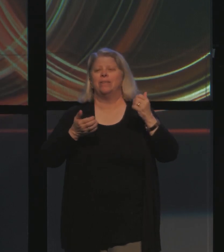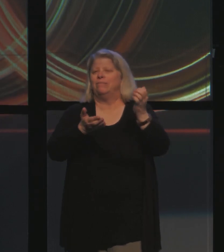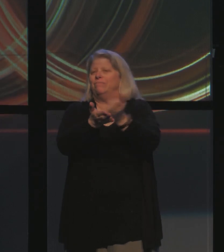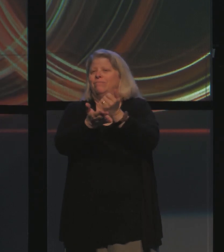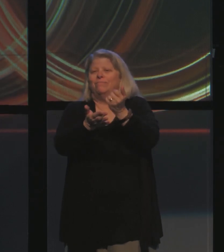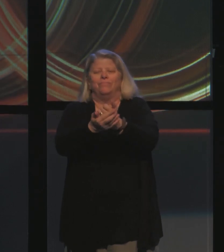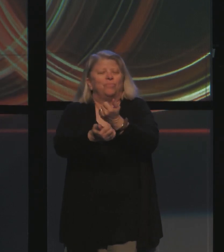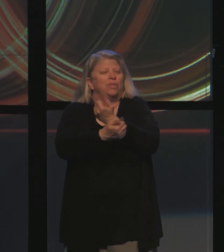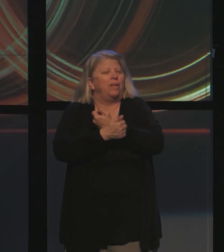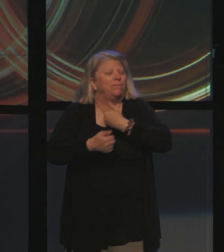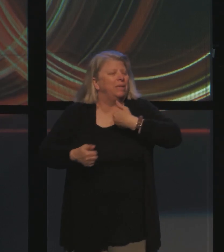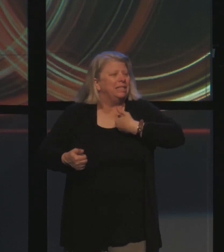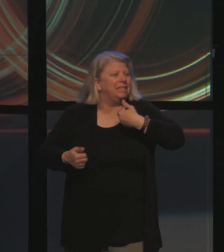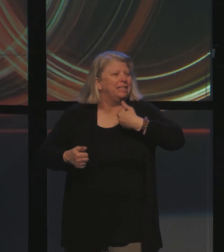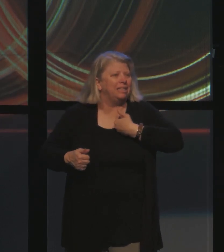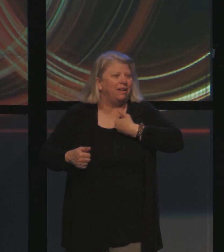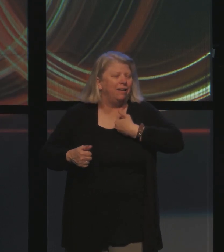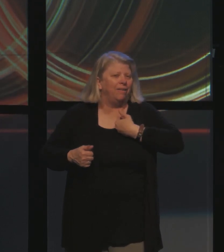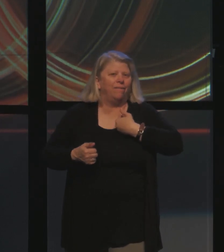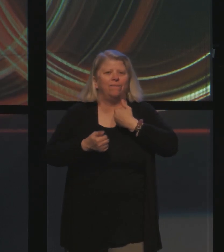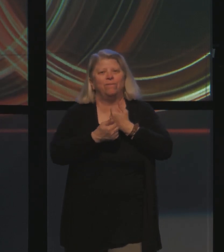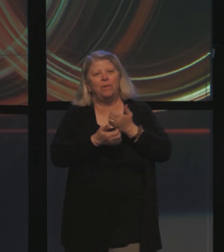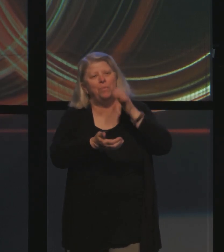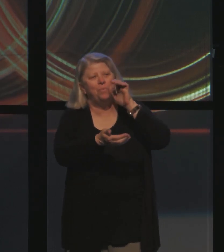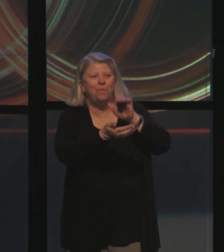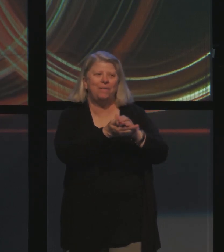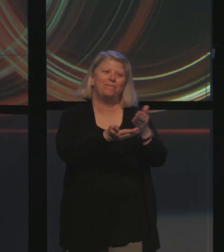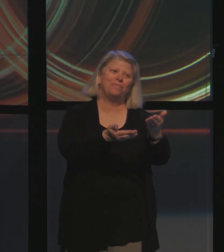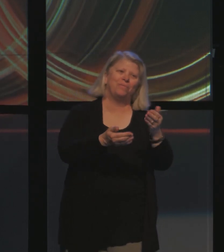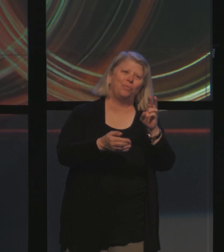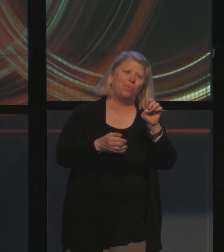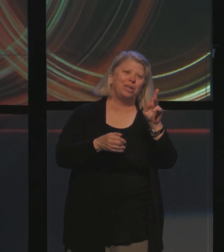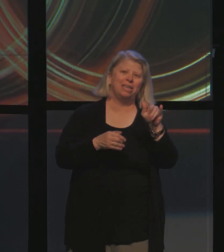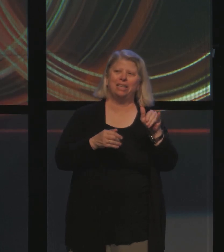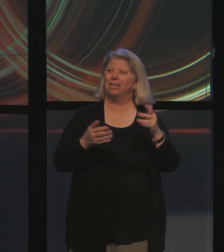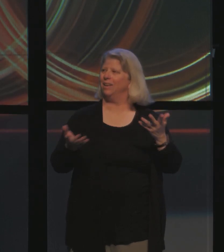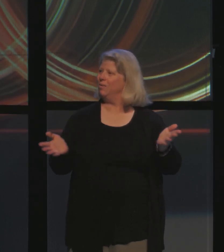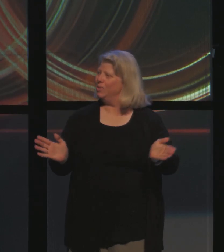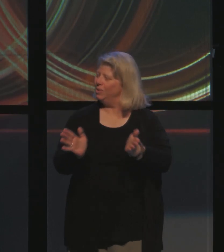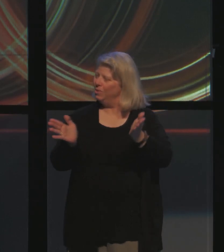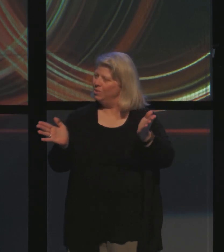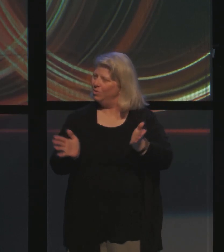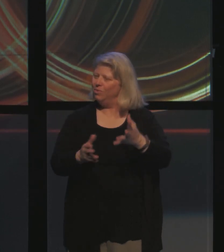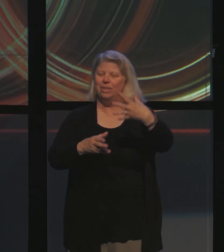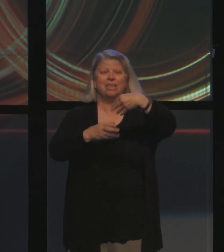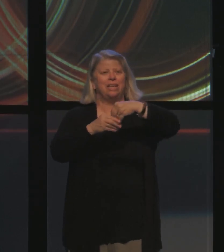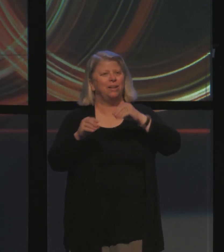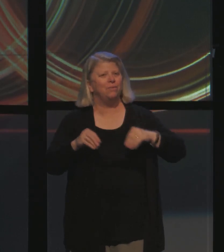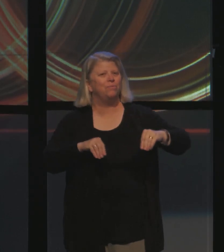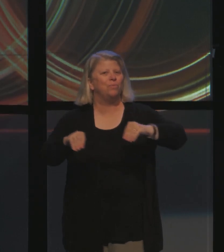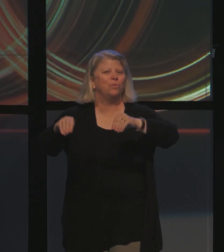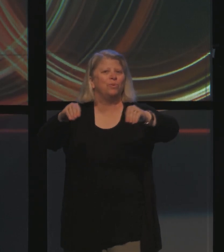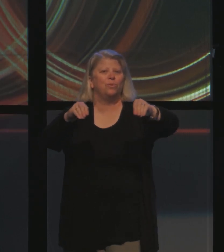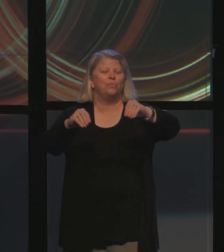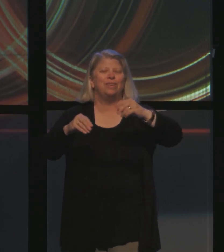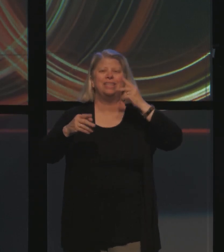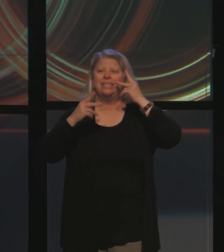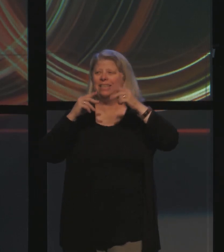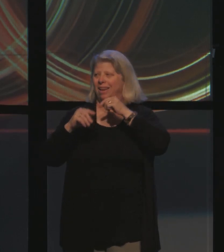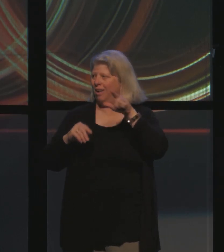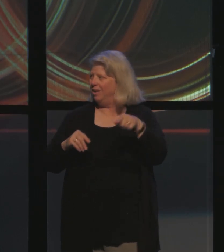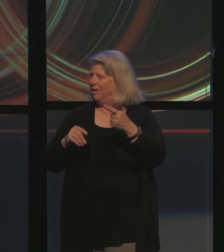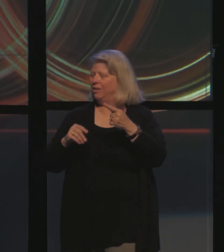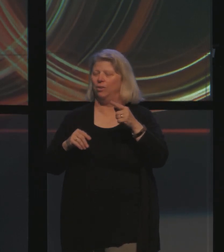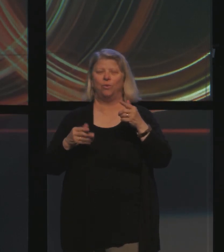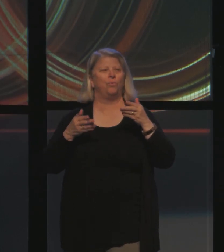loving myself, which will help me love my neighbor. I want to encourage you to engage in movement and see it not as a